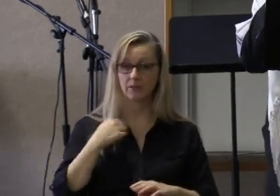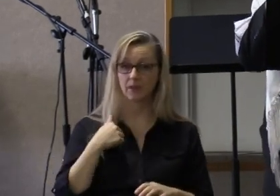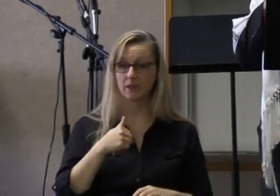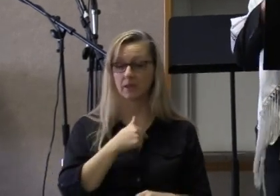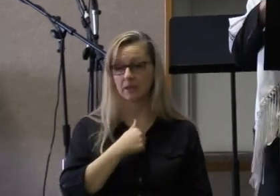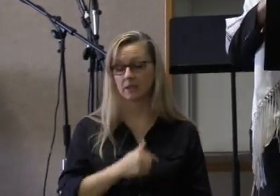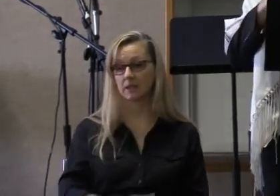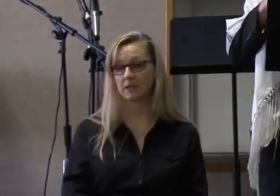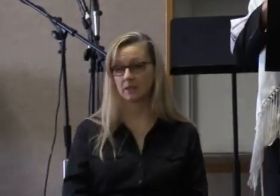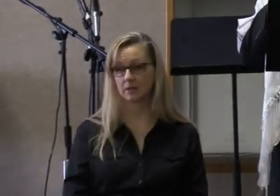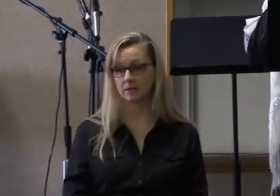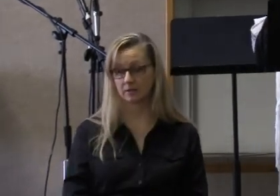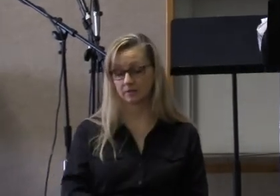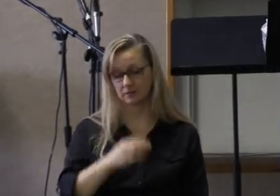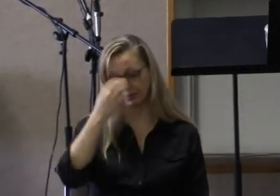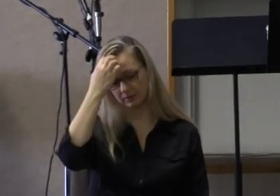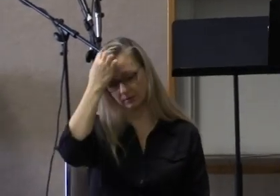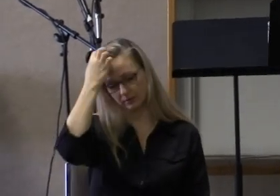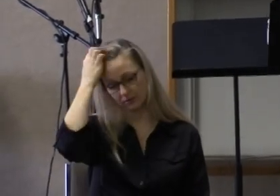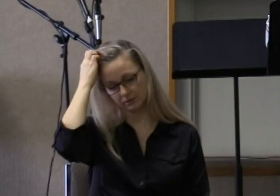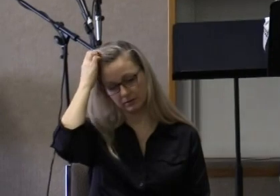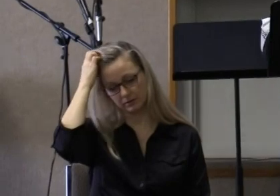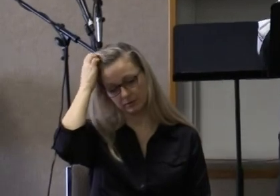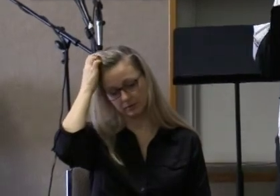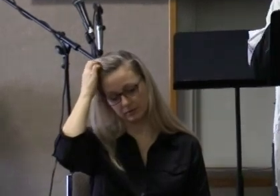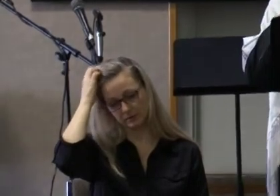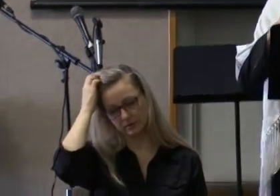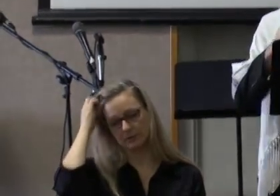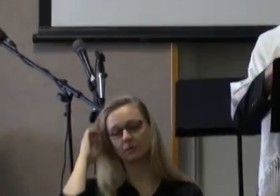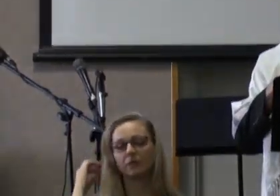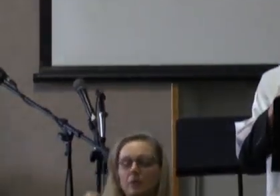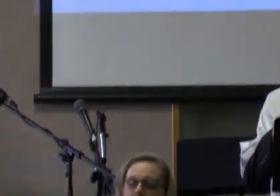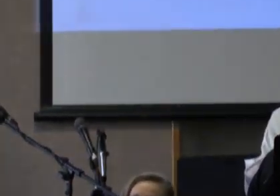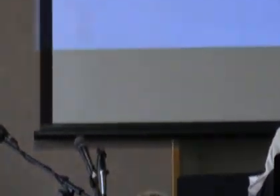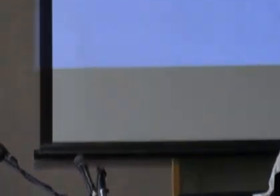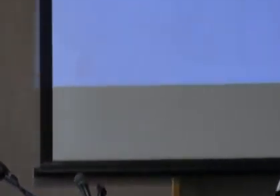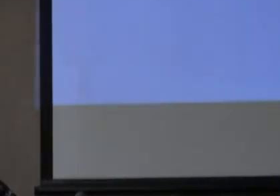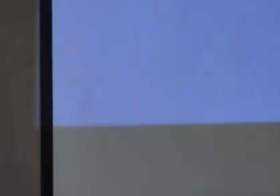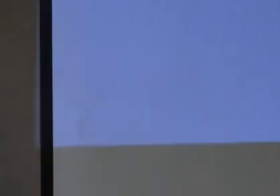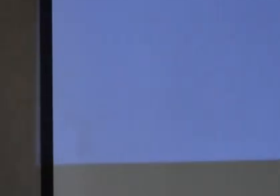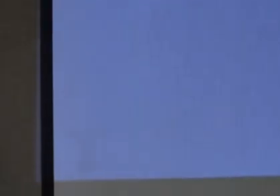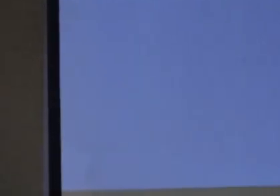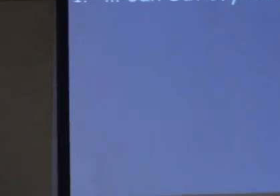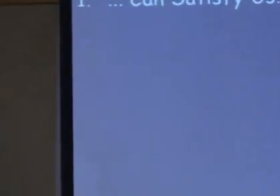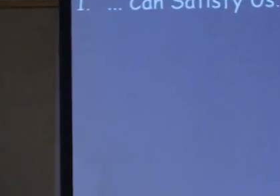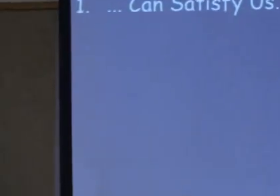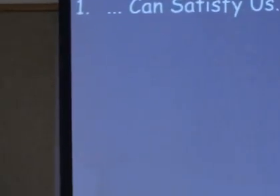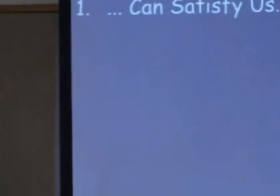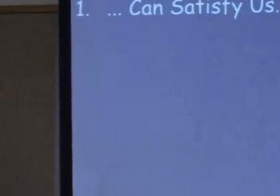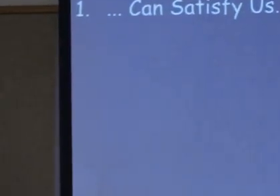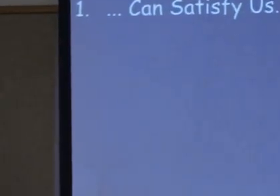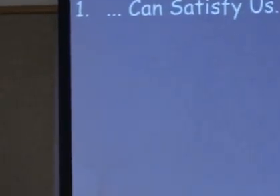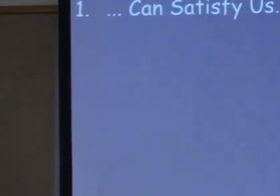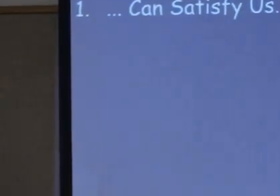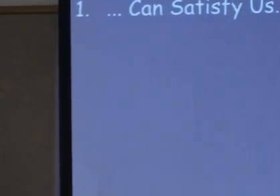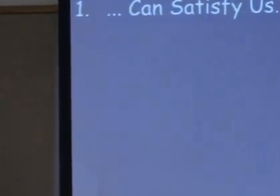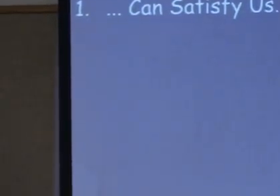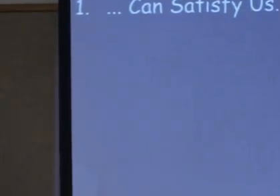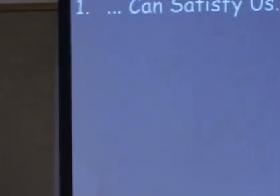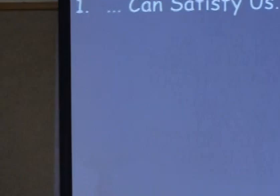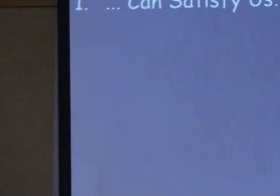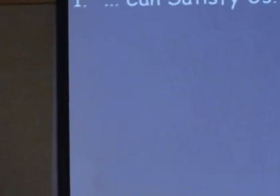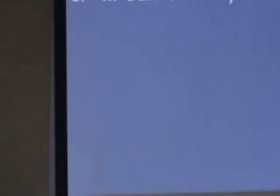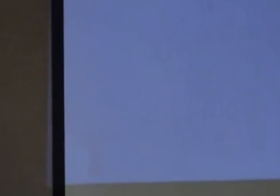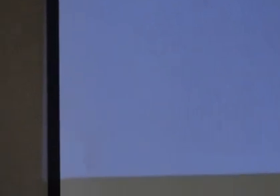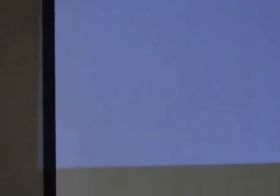can't get no satisfaction. It's not very good grammar. They put it this way. When I'm